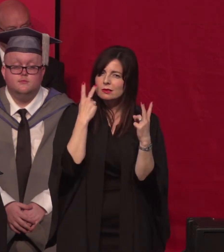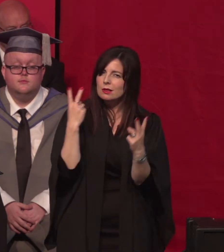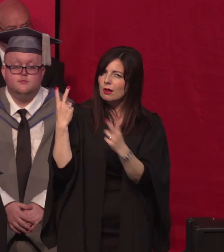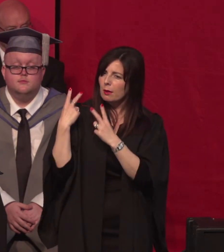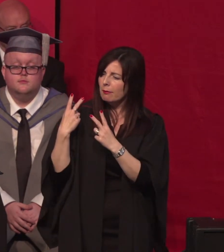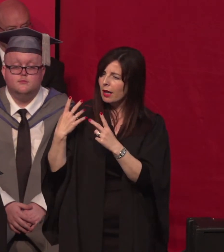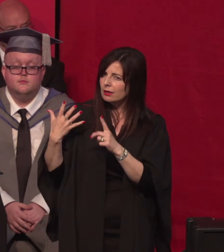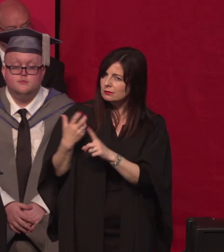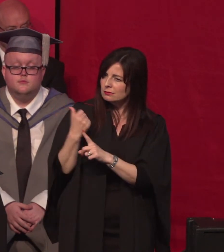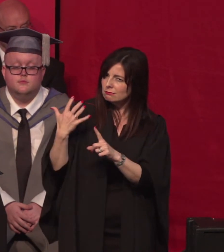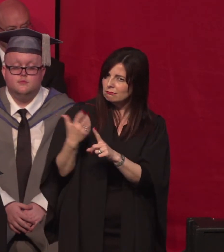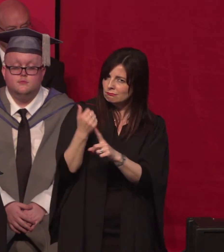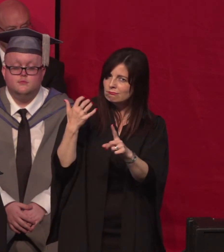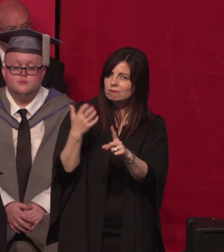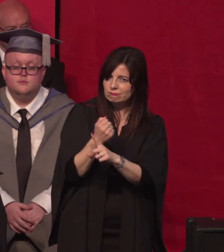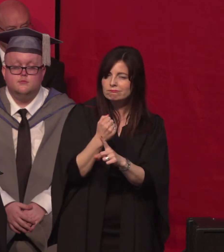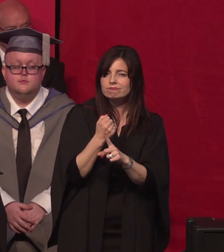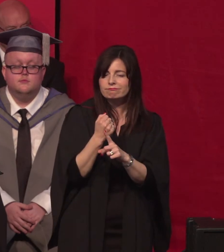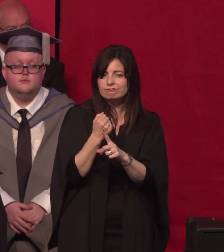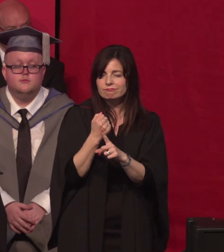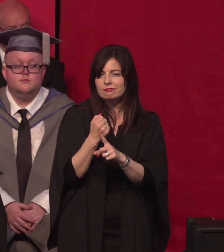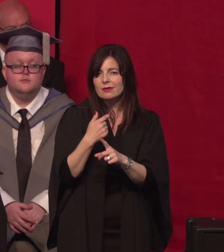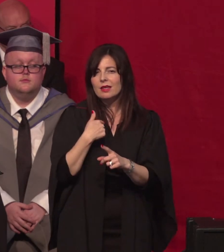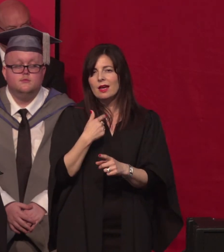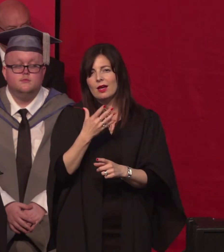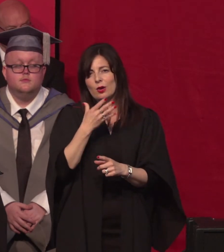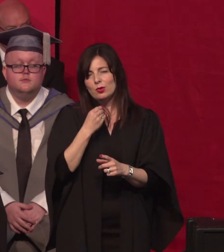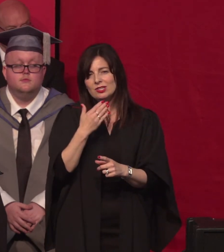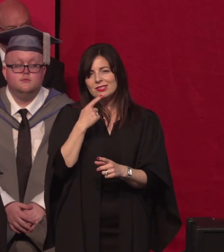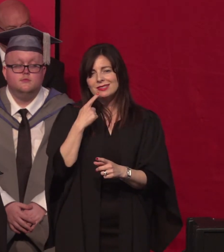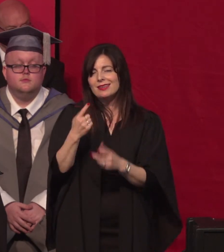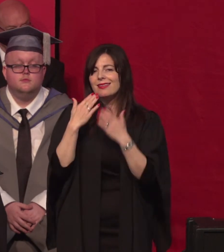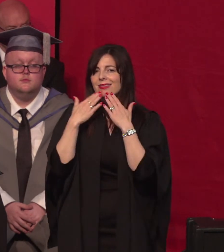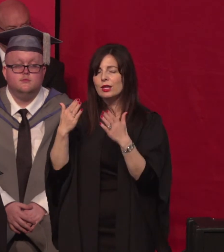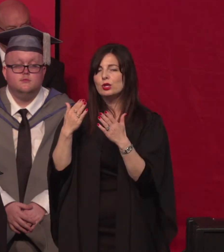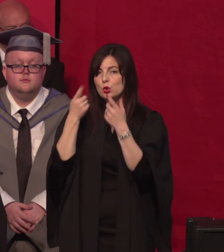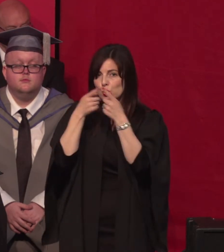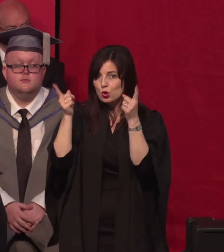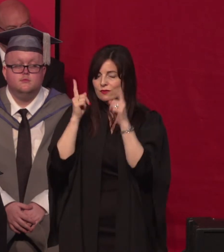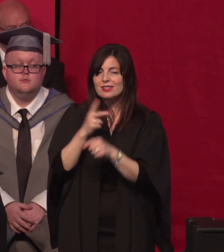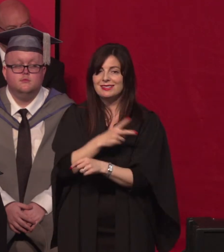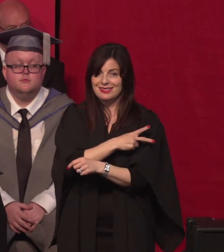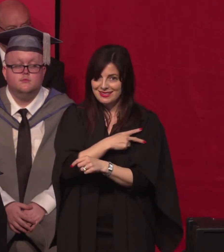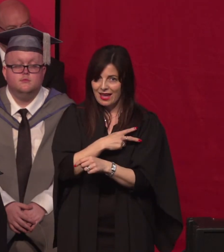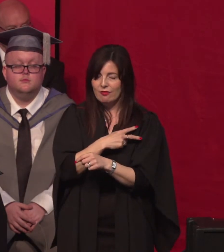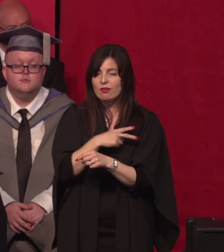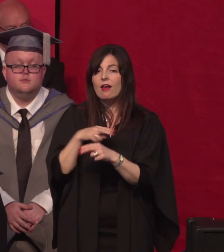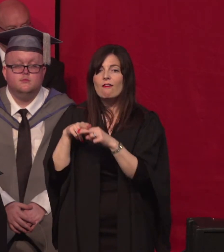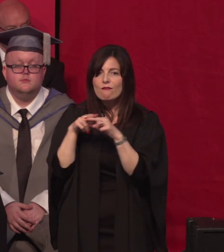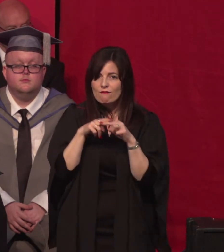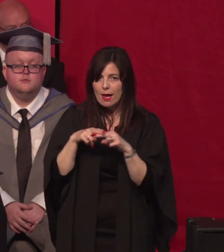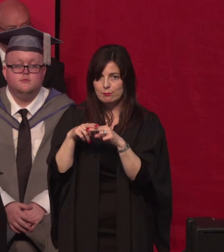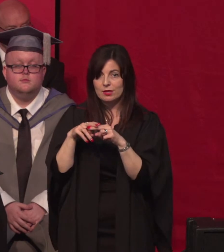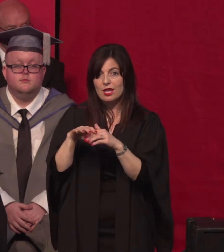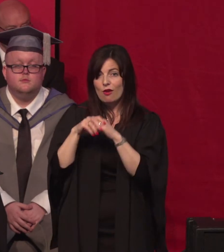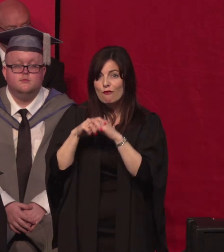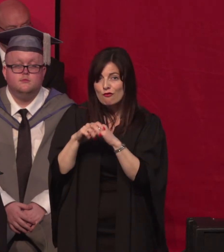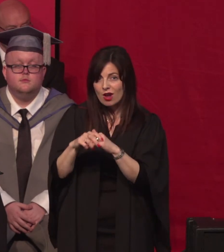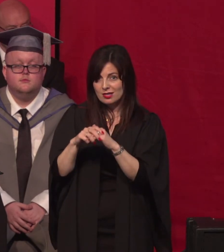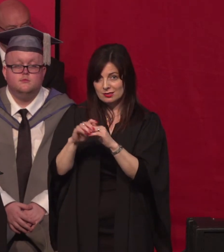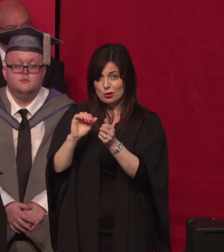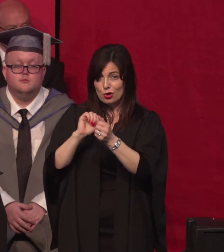far you have come. I wish to pay tribute to the university staff, your family and friends, and your colleagues who have encouraged